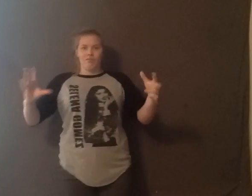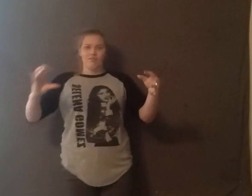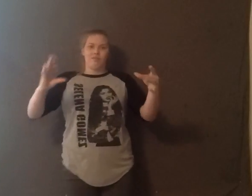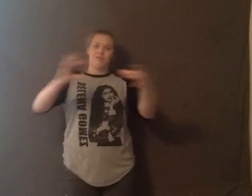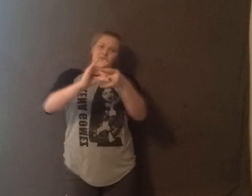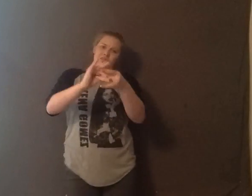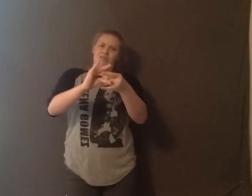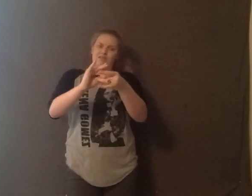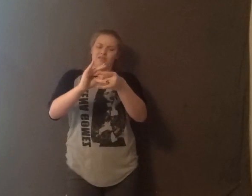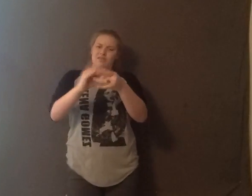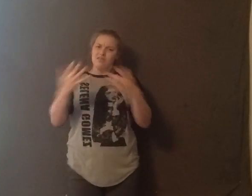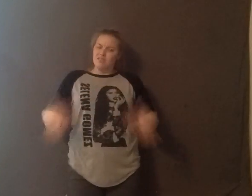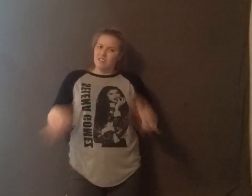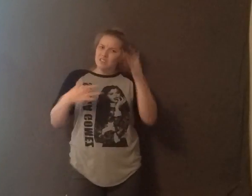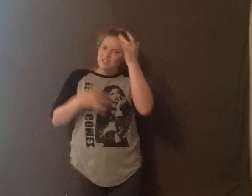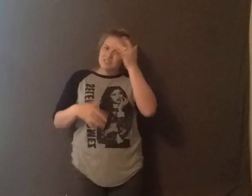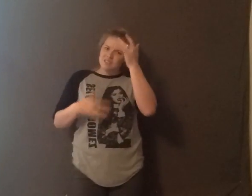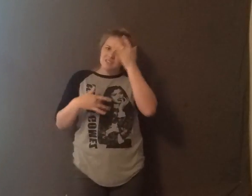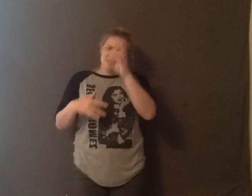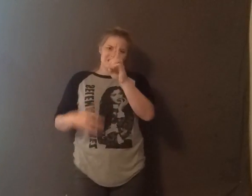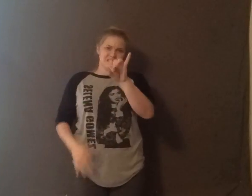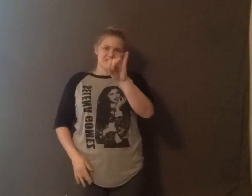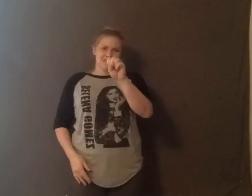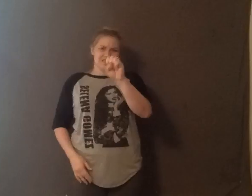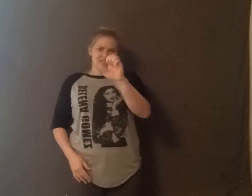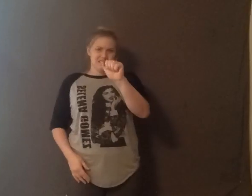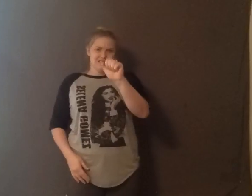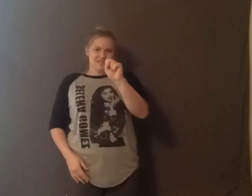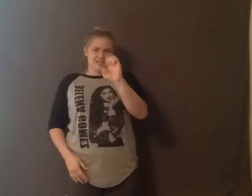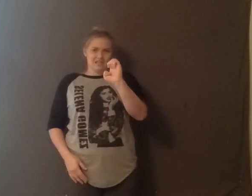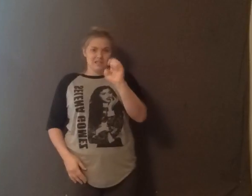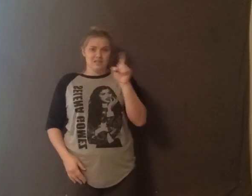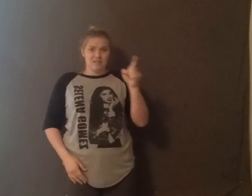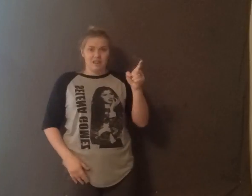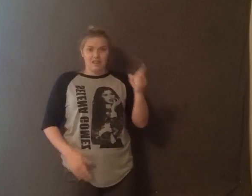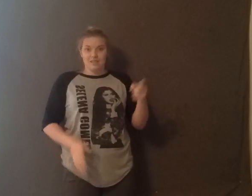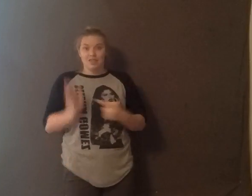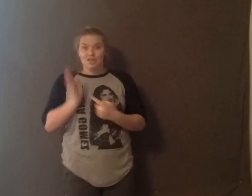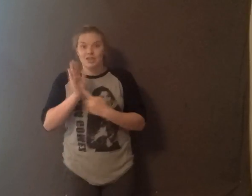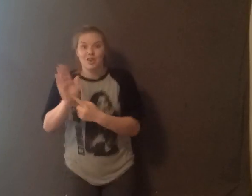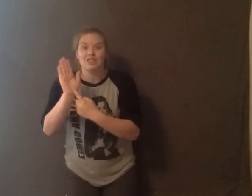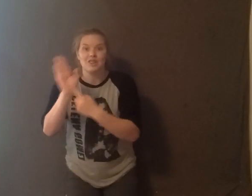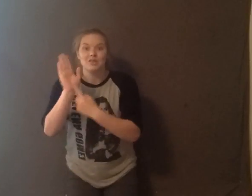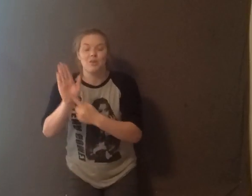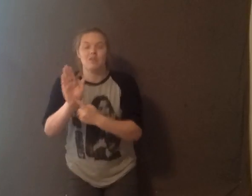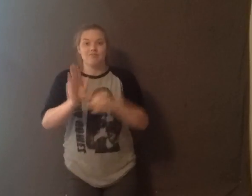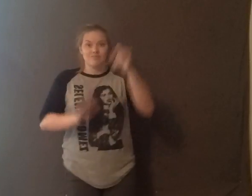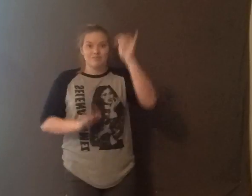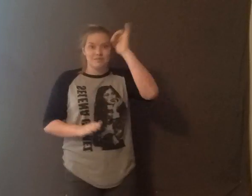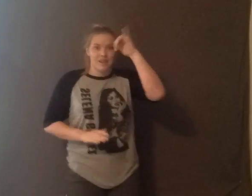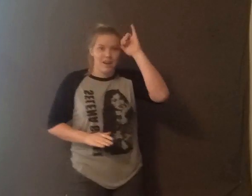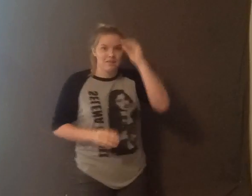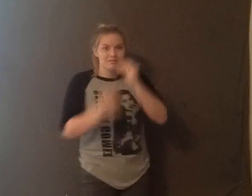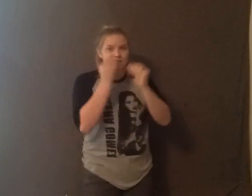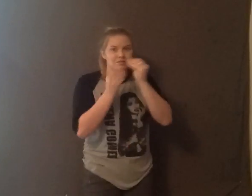diseases they're supposed to be fighting against. American Heart Association promoting beef, American Cancer Society promoting processed meat, pink ribbons on